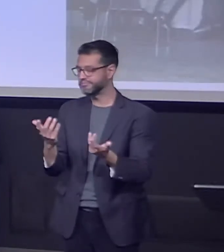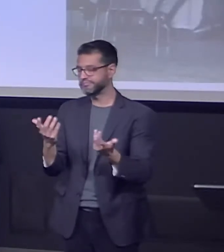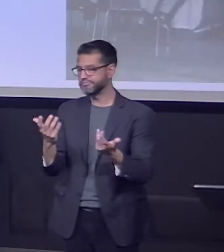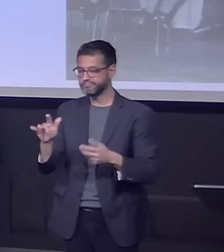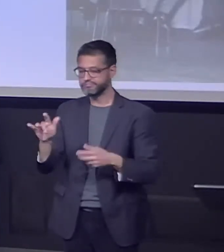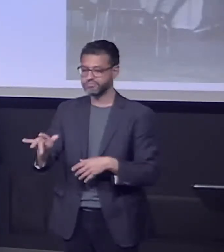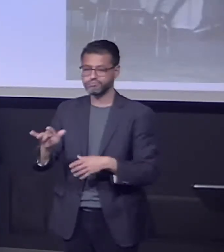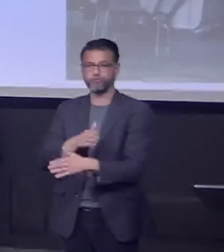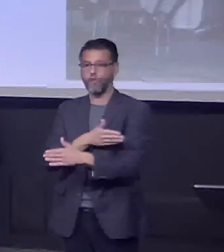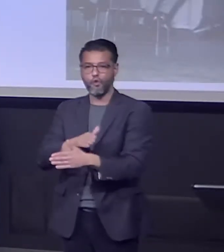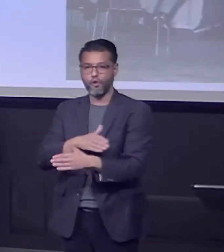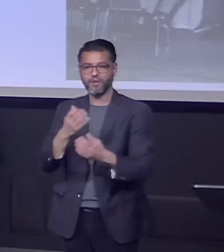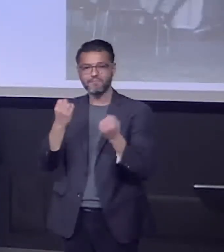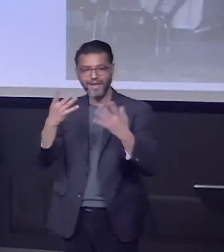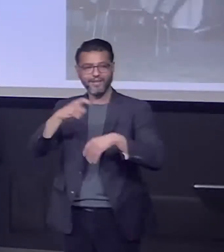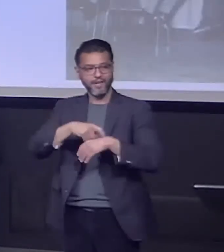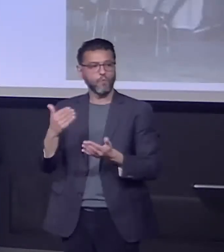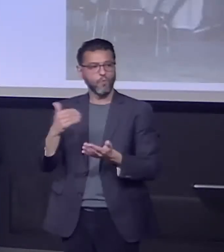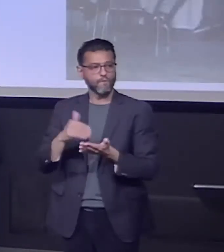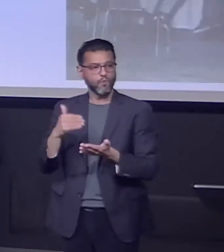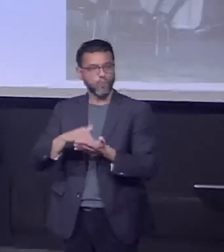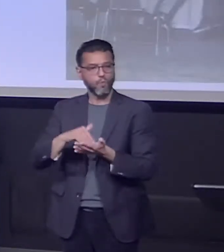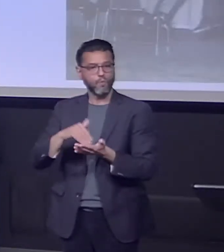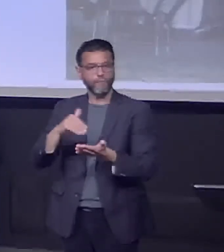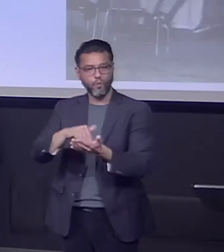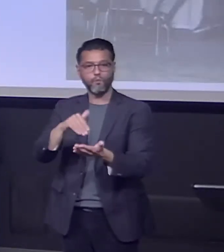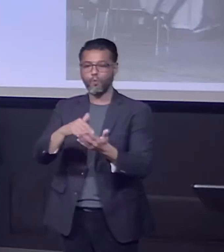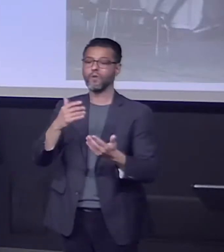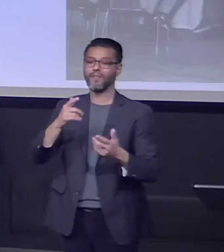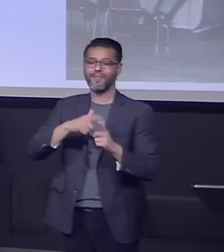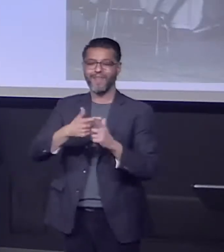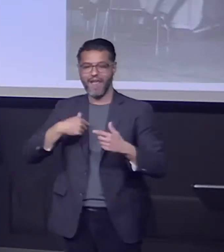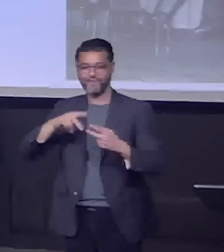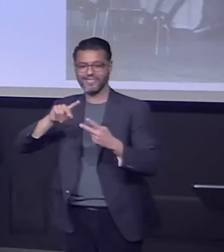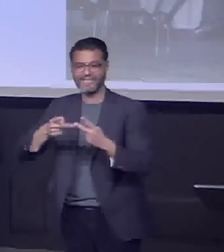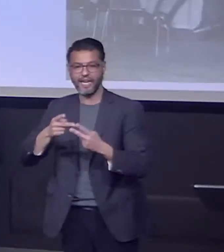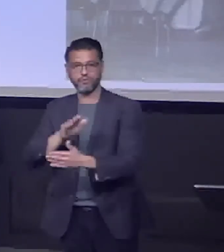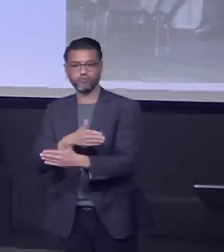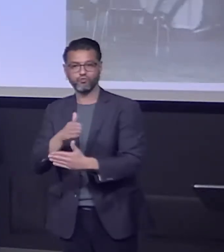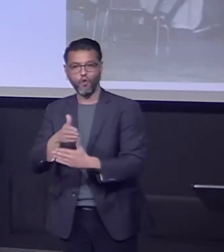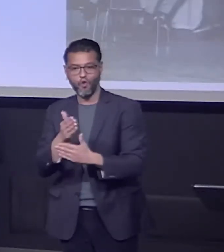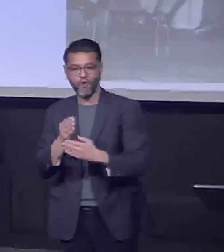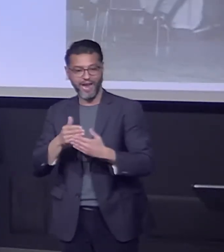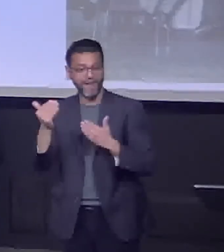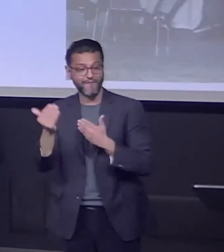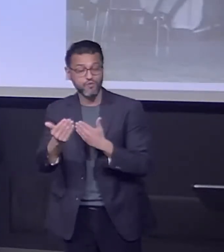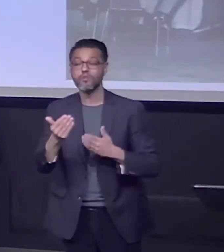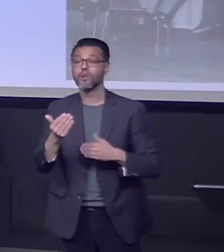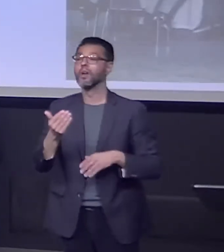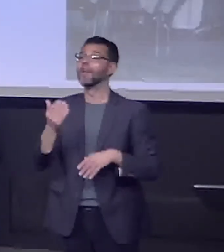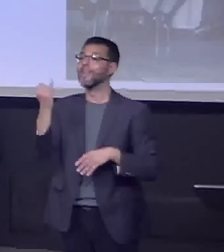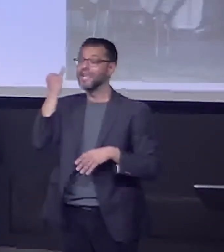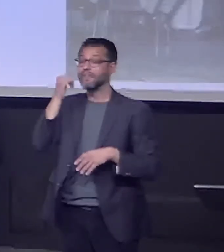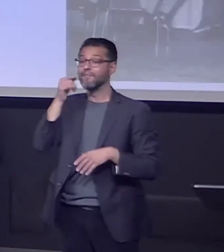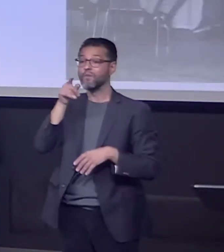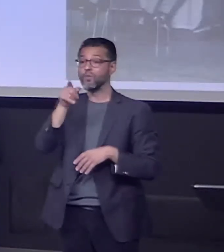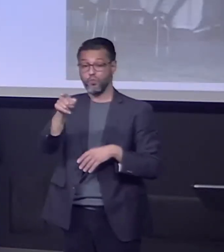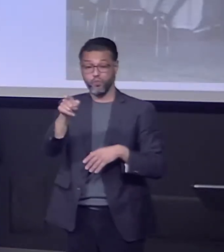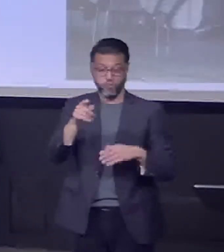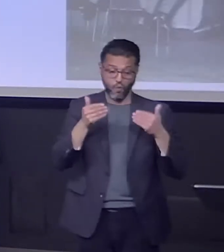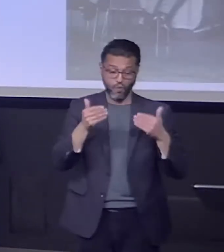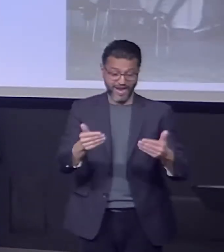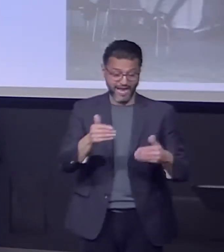track, many times, and then it was followed by another track. So when you now go back to that same song and you play